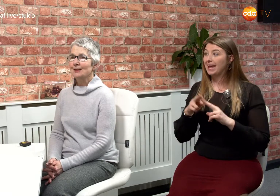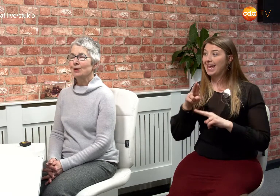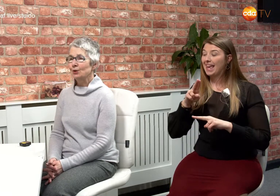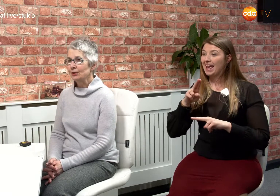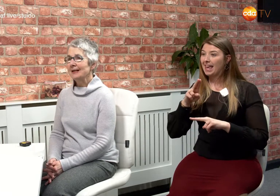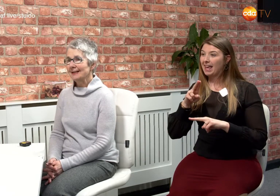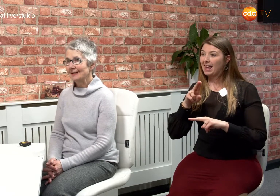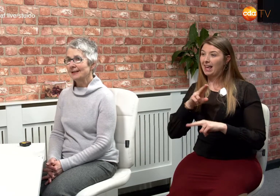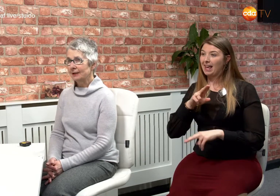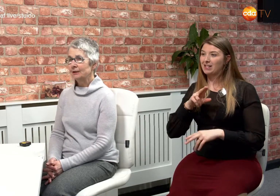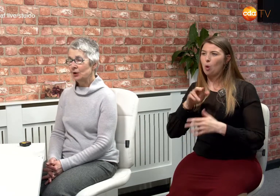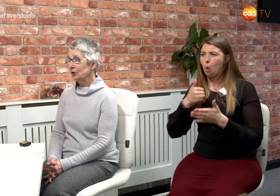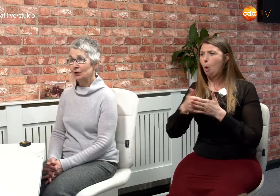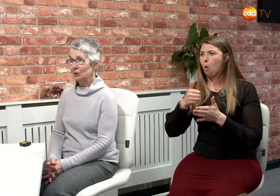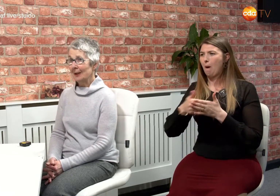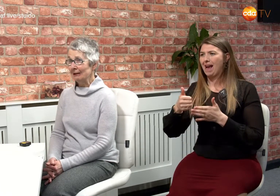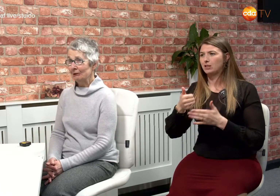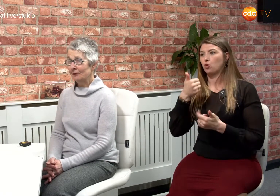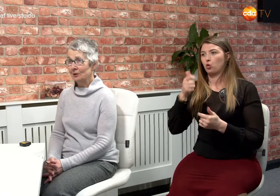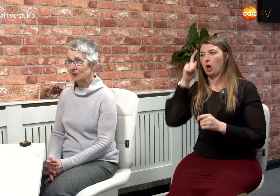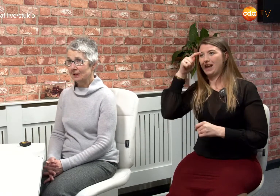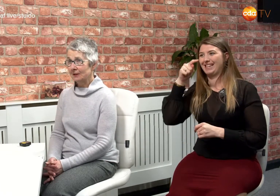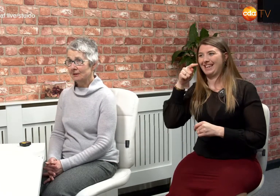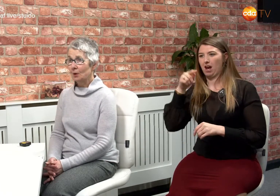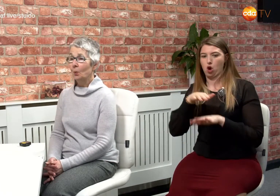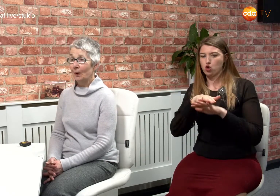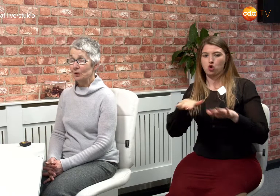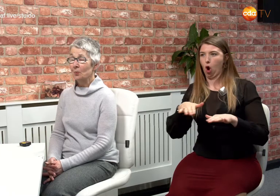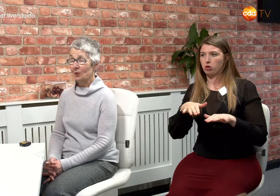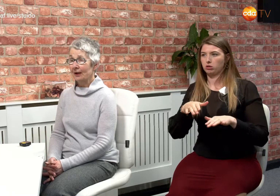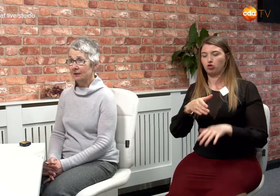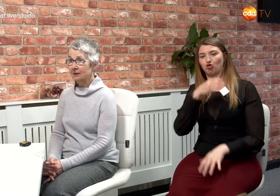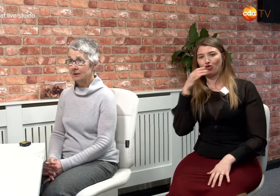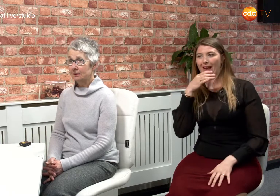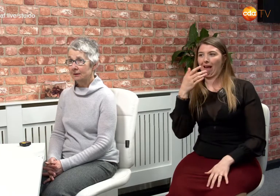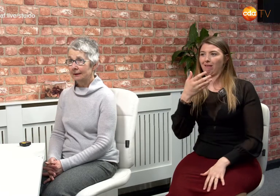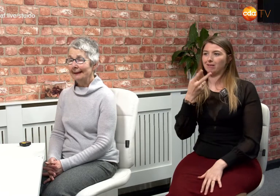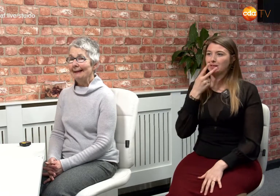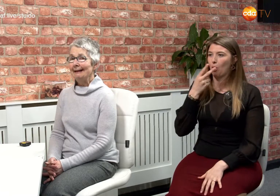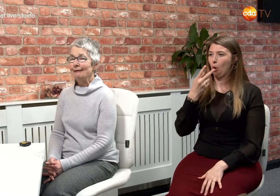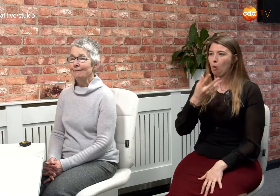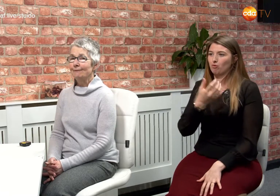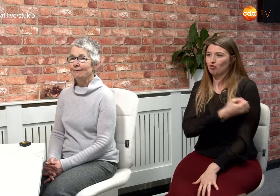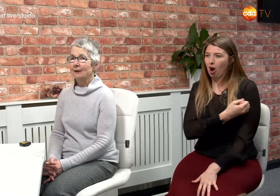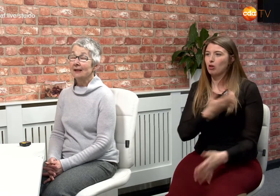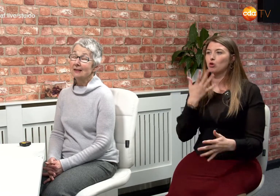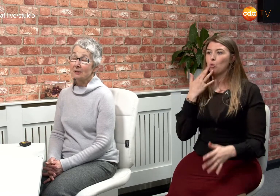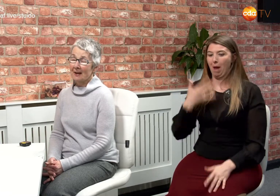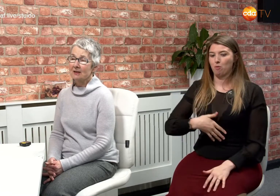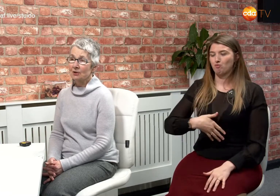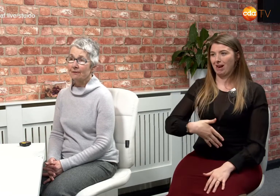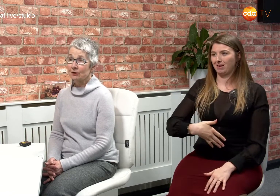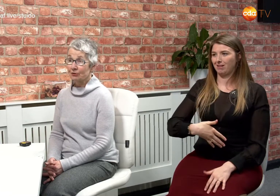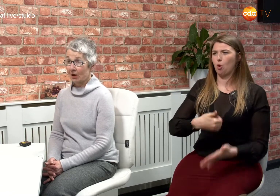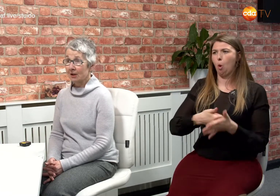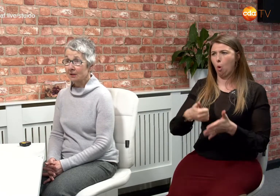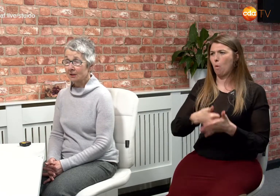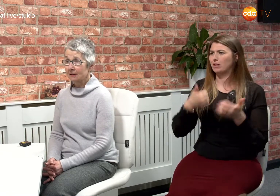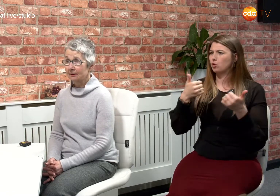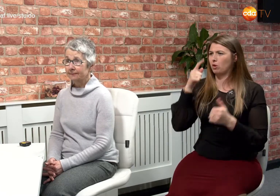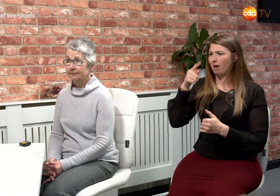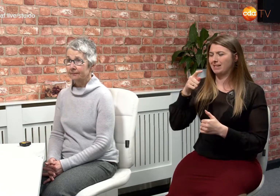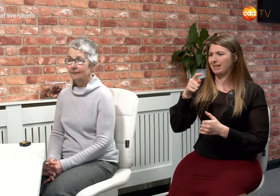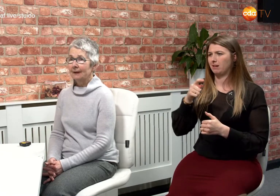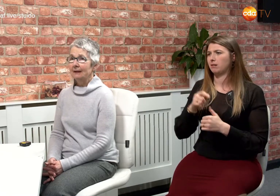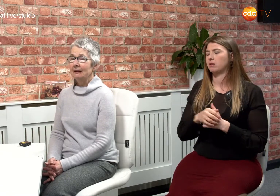Because it's a good idea not to do any of those things when you're pregnant. And it depends on the